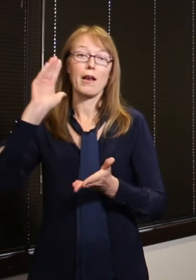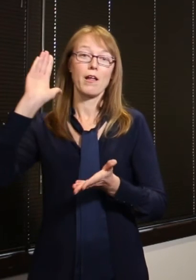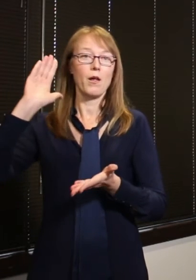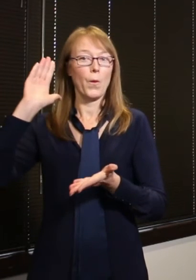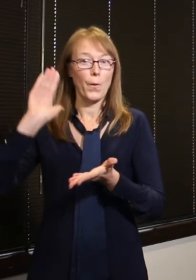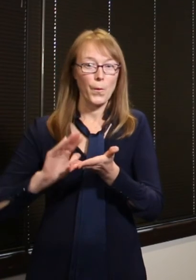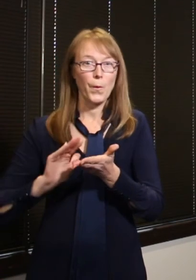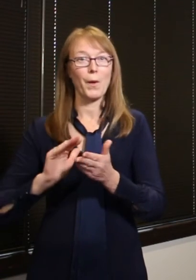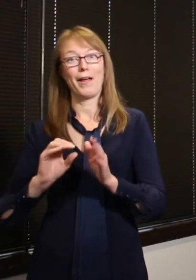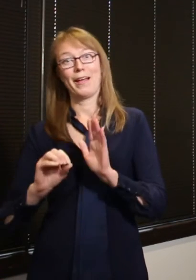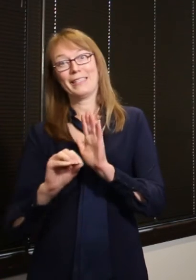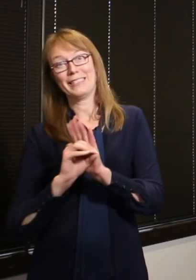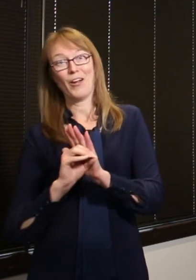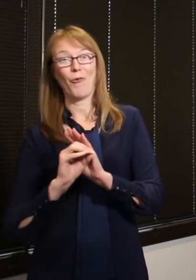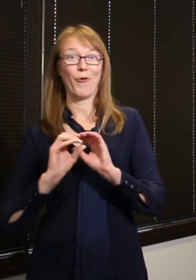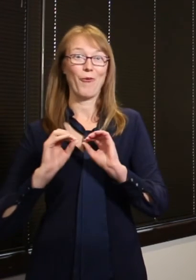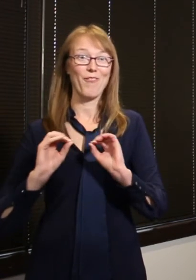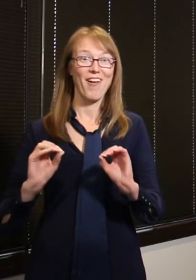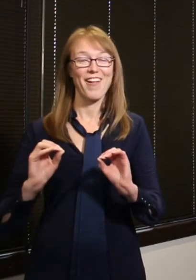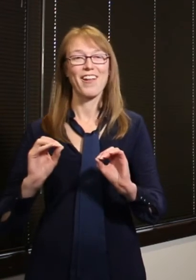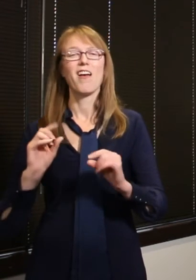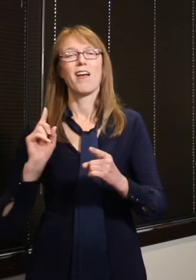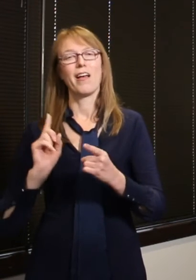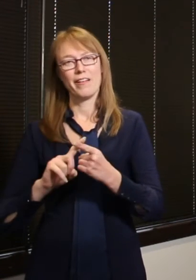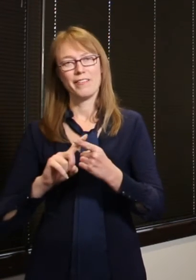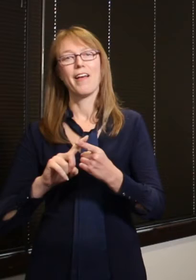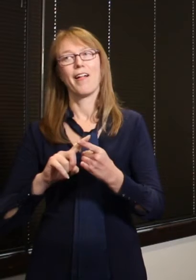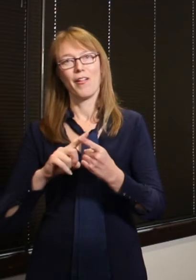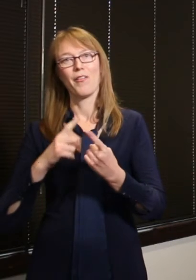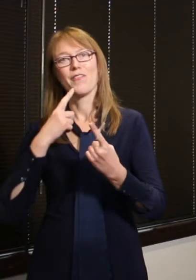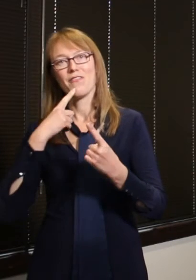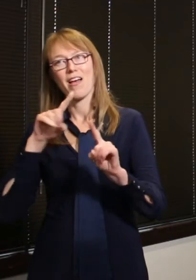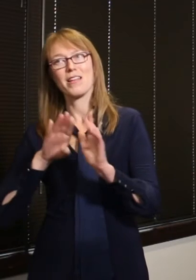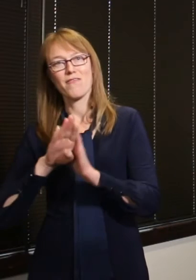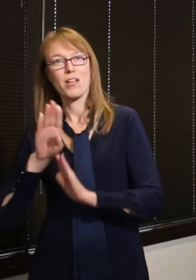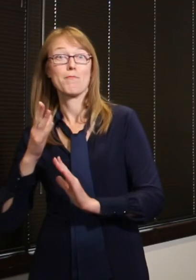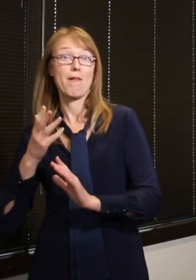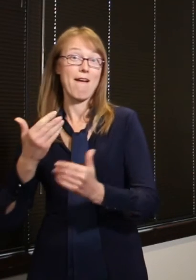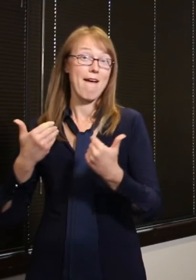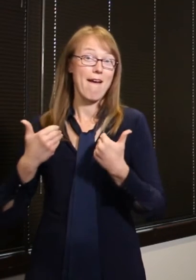have a vaccine, but still we like to see it staying low.